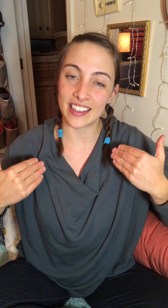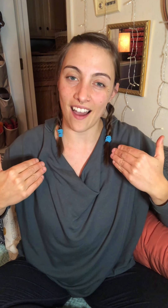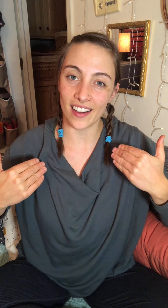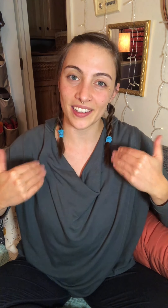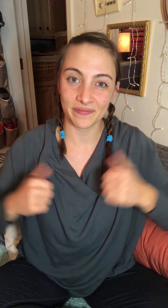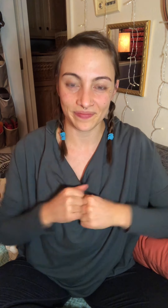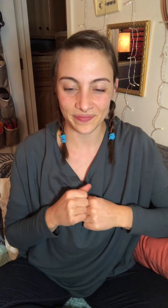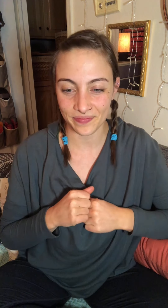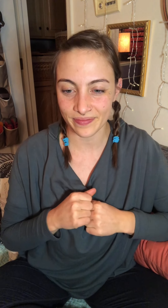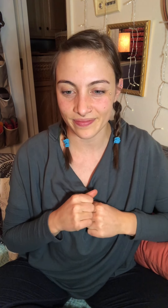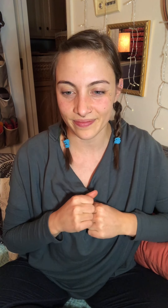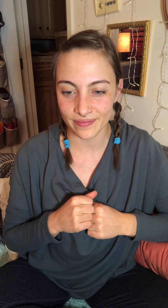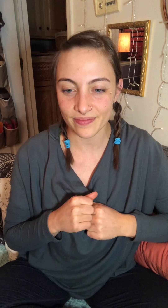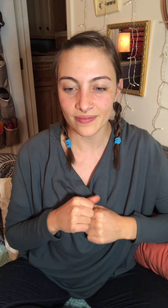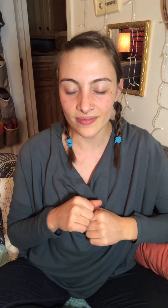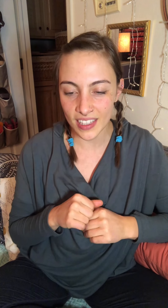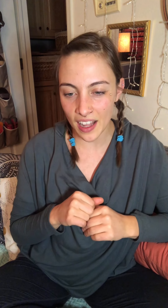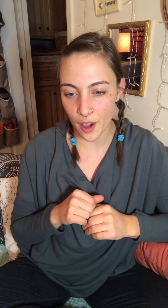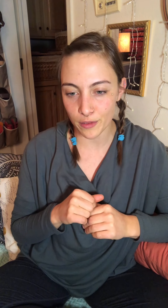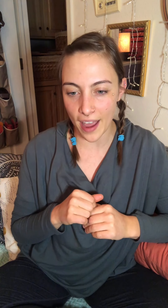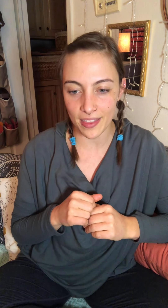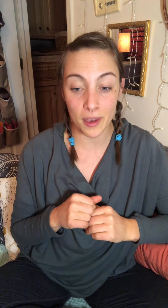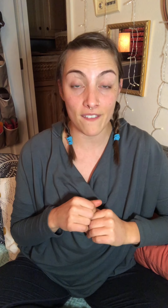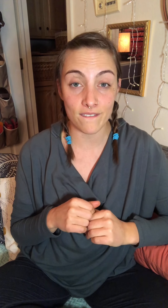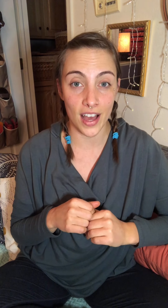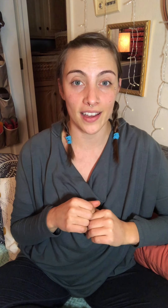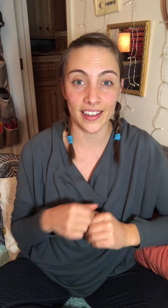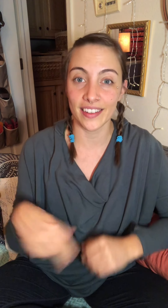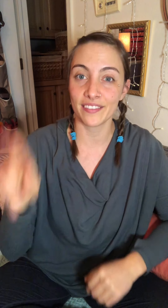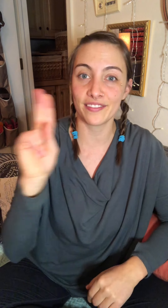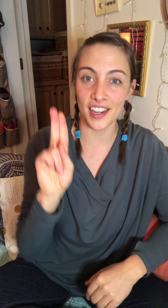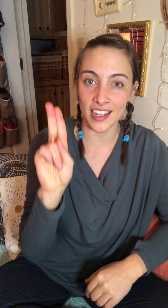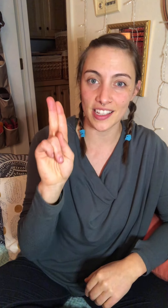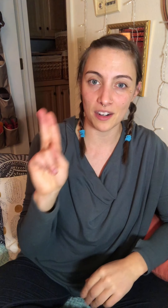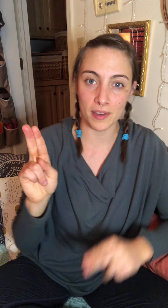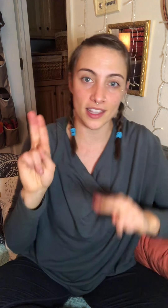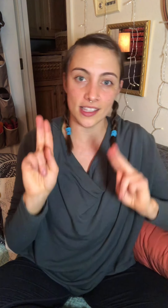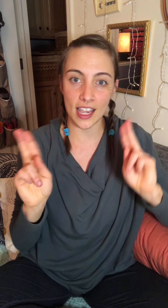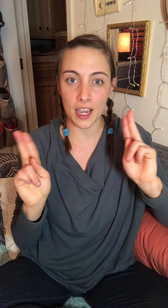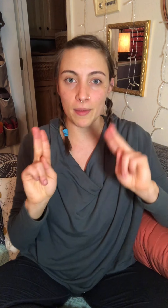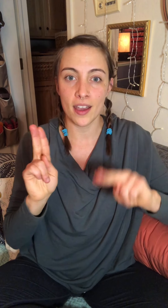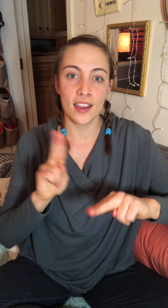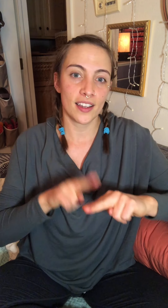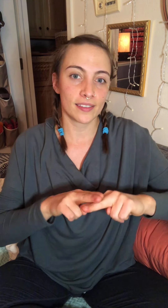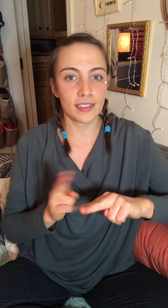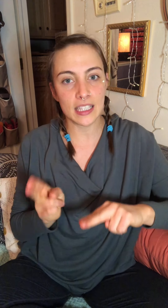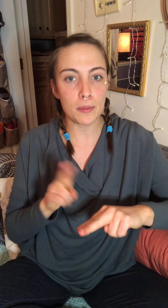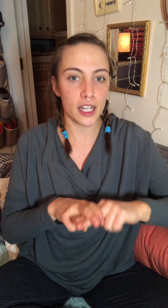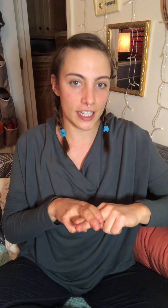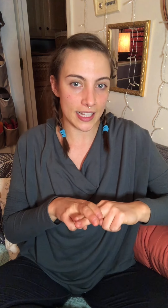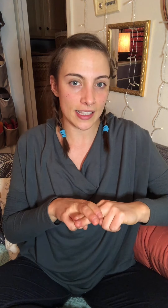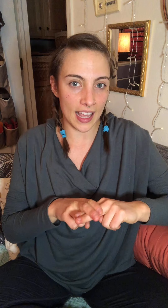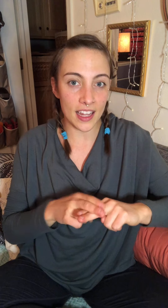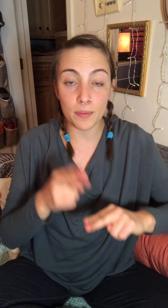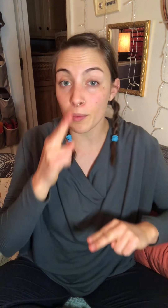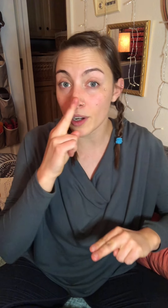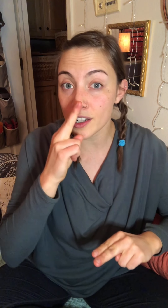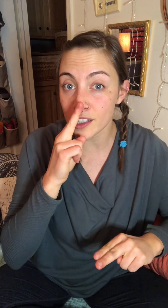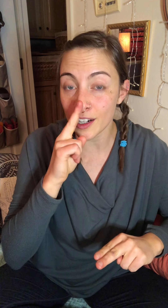young. All right, then we have fun. Fun is going to be the same. similar to sit, but we're going to start up here